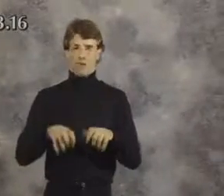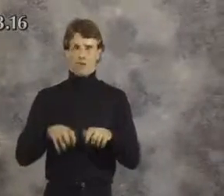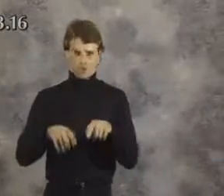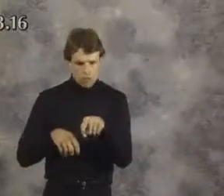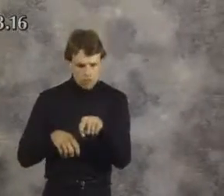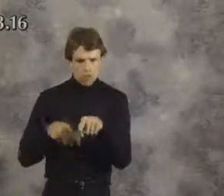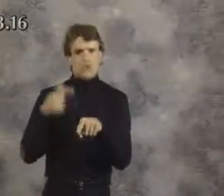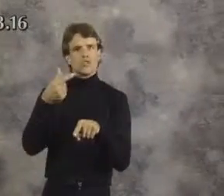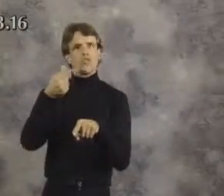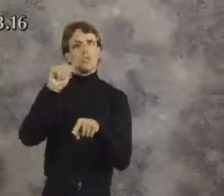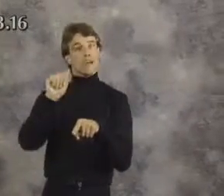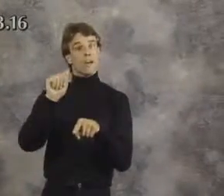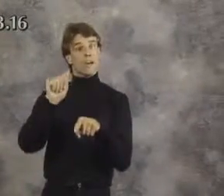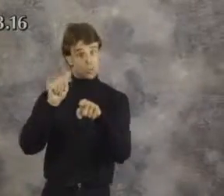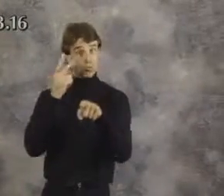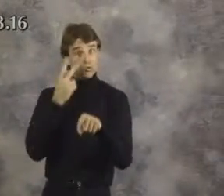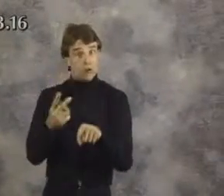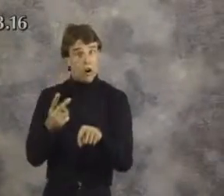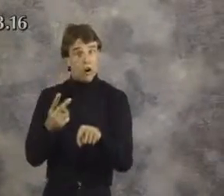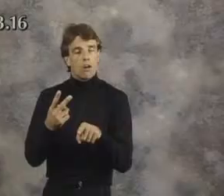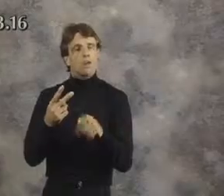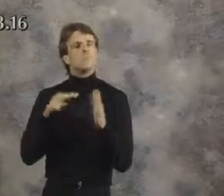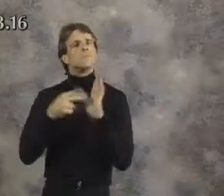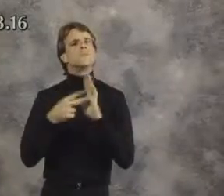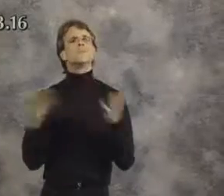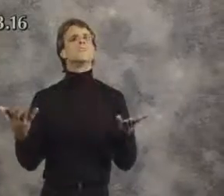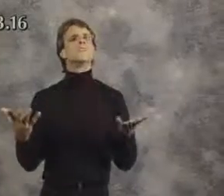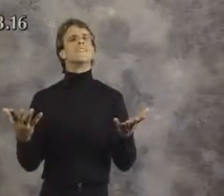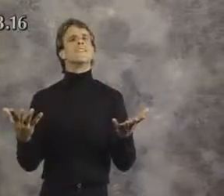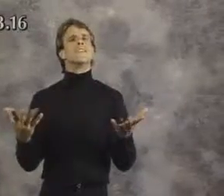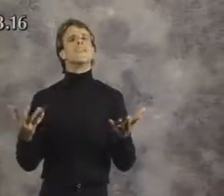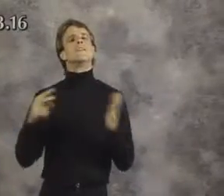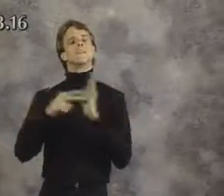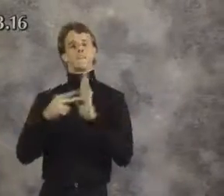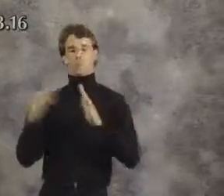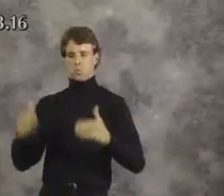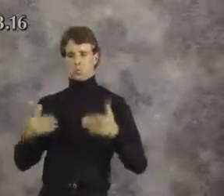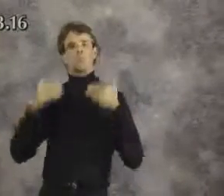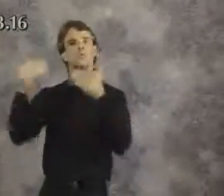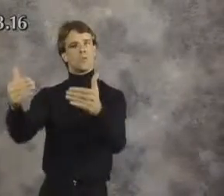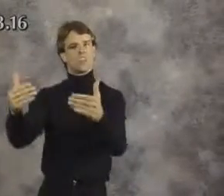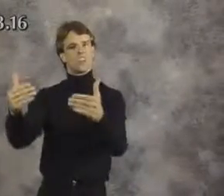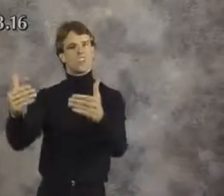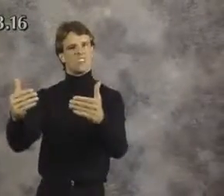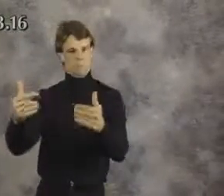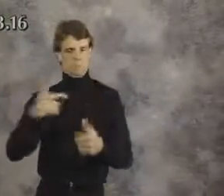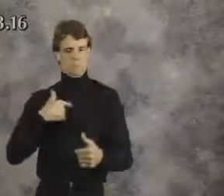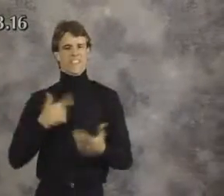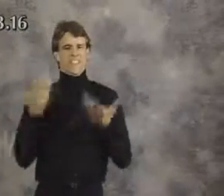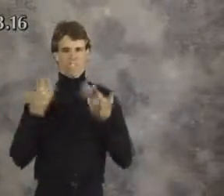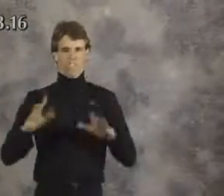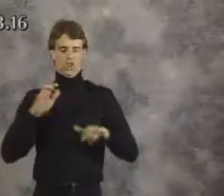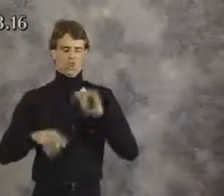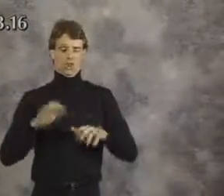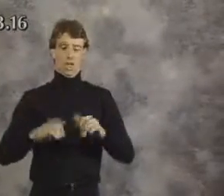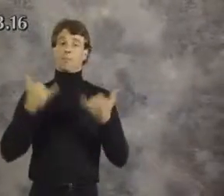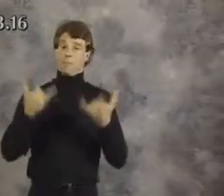Anna typed a message and then she typed GA. Did you see that? GA means go ahead.